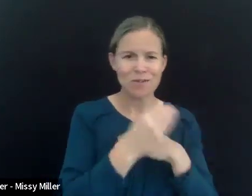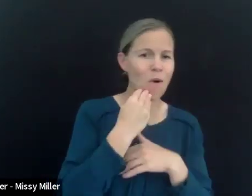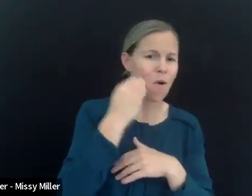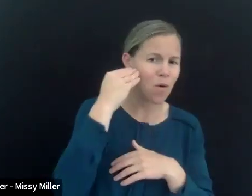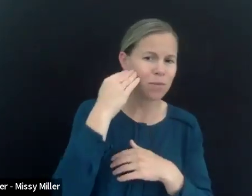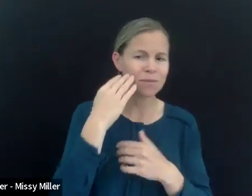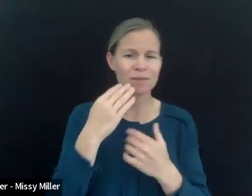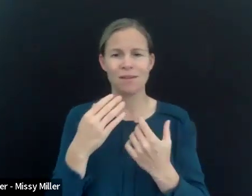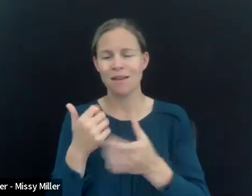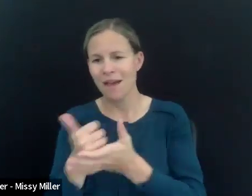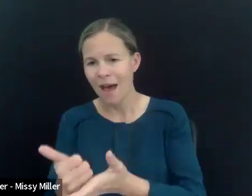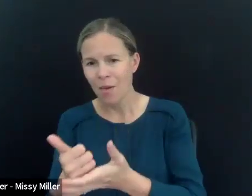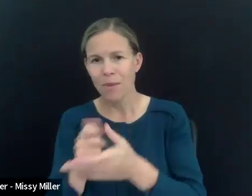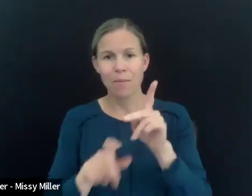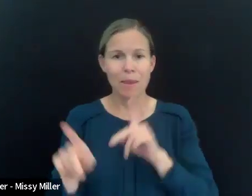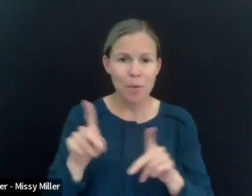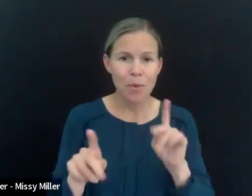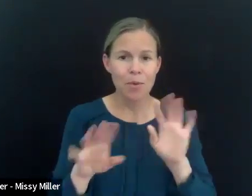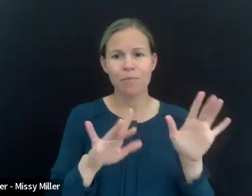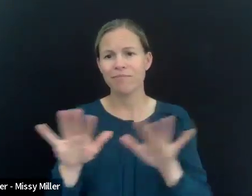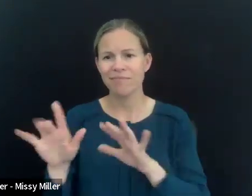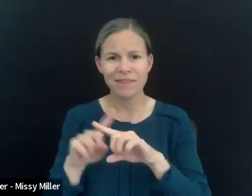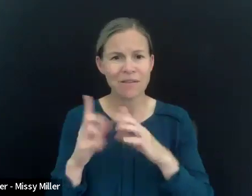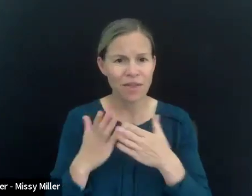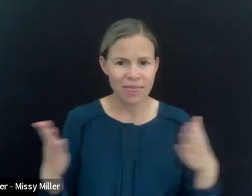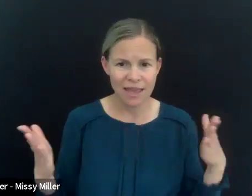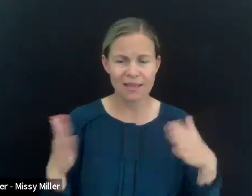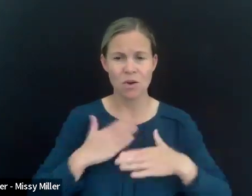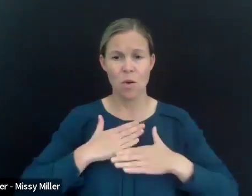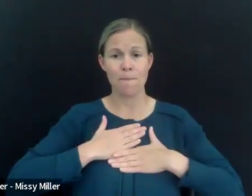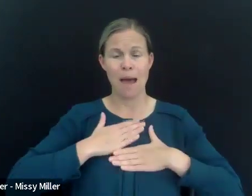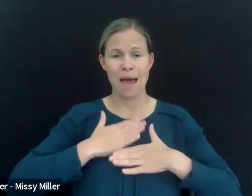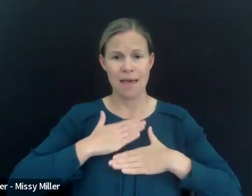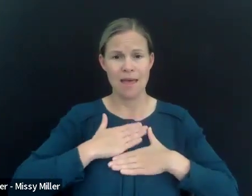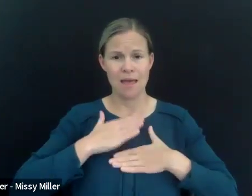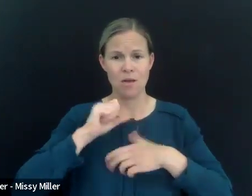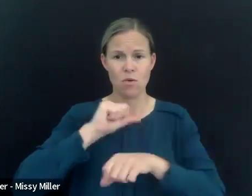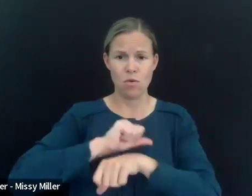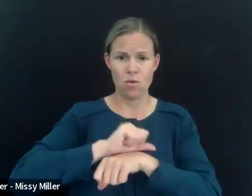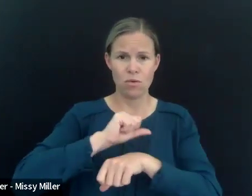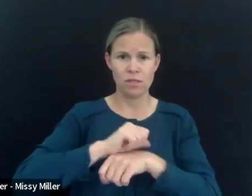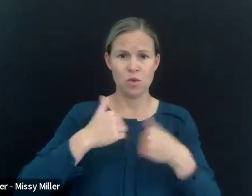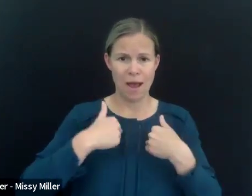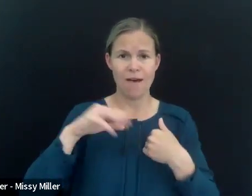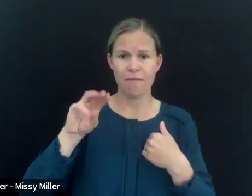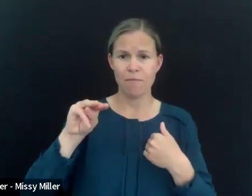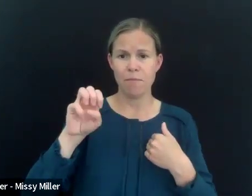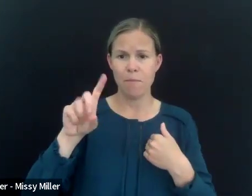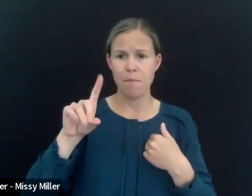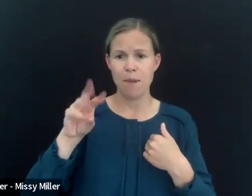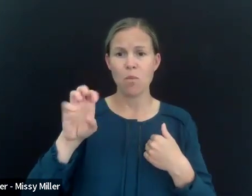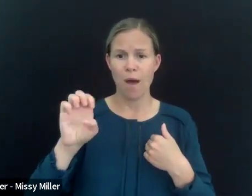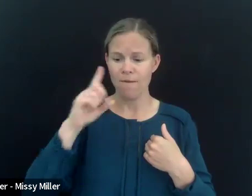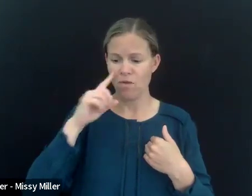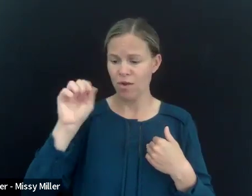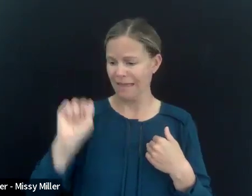like, I realized like, okay, so it's my, mission to, not only bring back midwifery for the